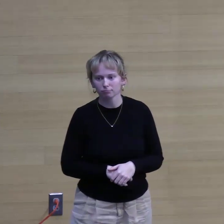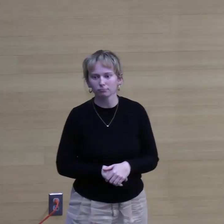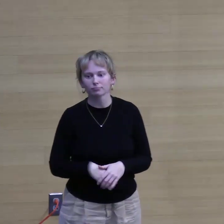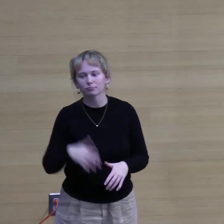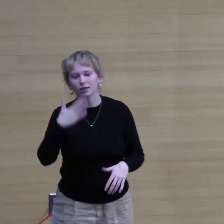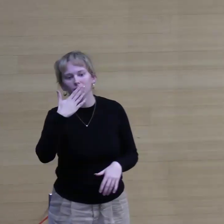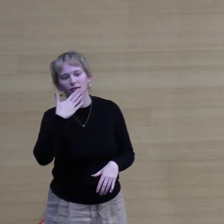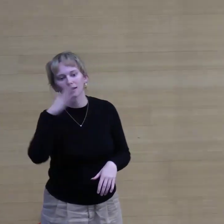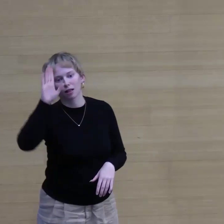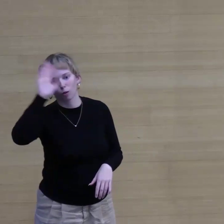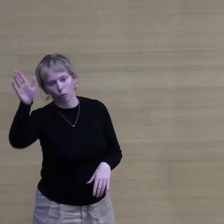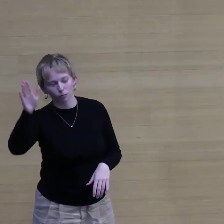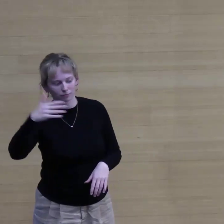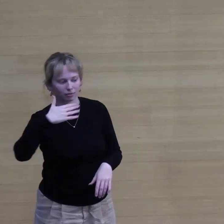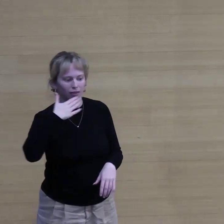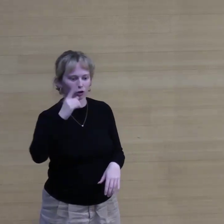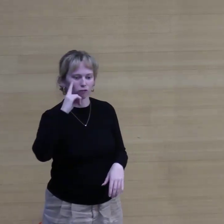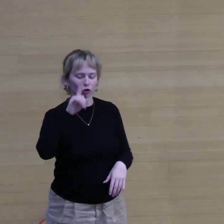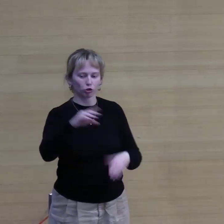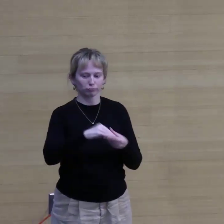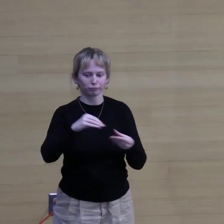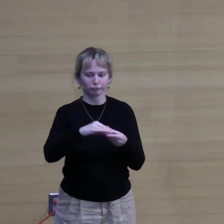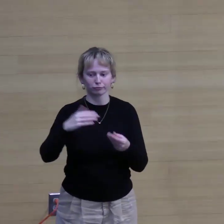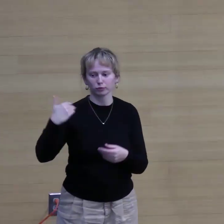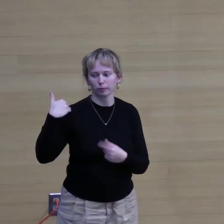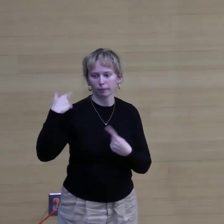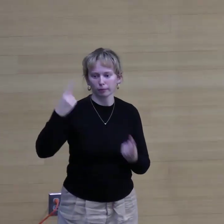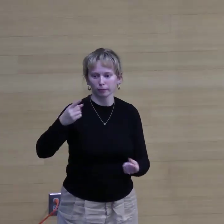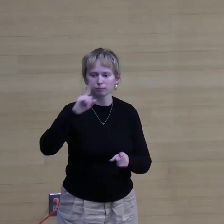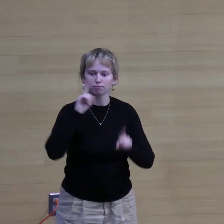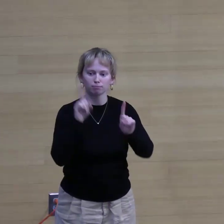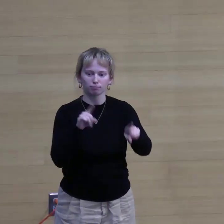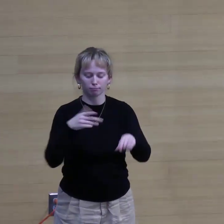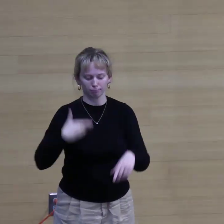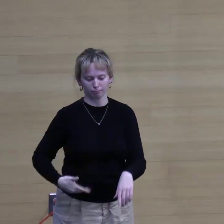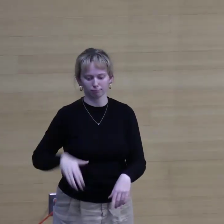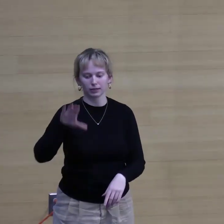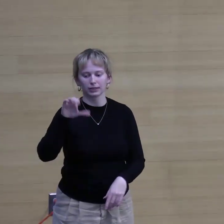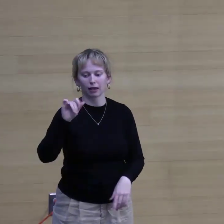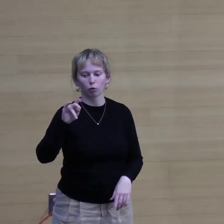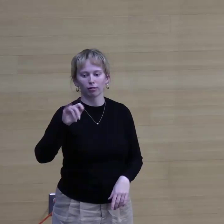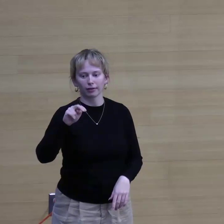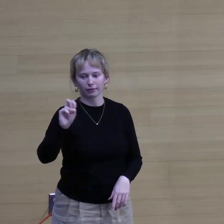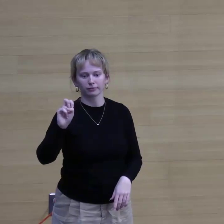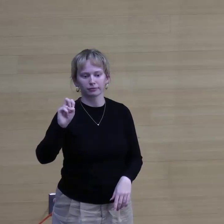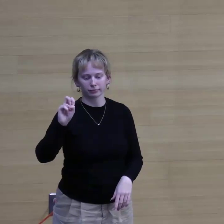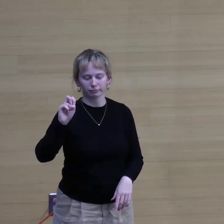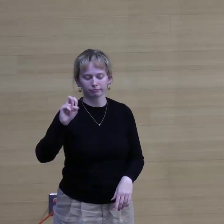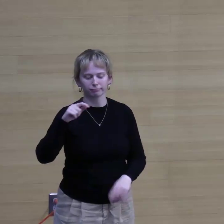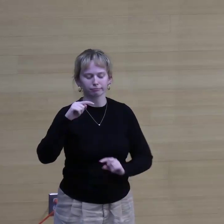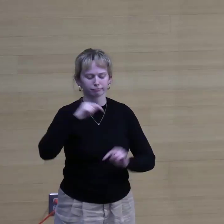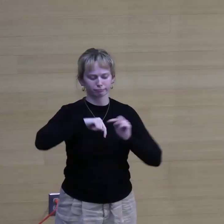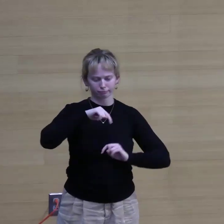Hi, thank you for your talk and responses so far. My name is Carolyn. I have a question kind of going back